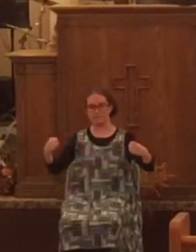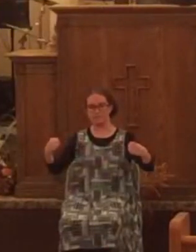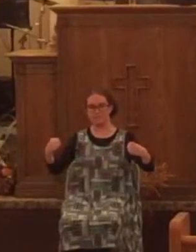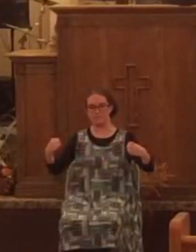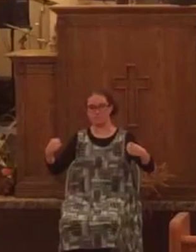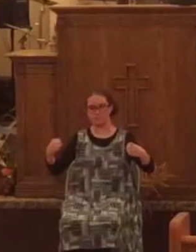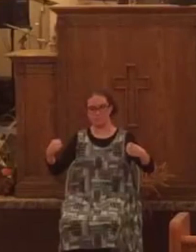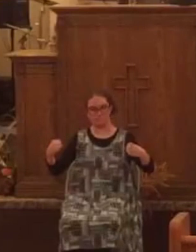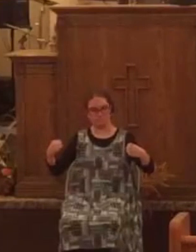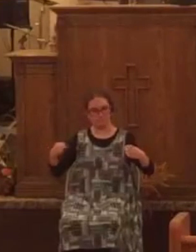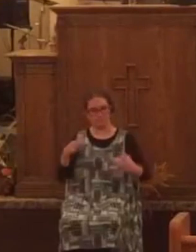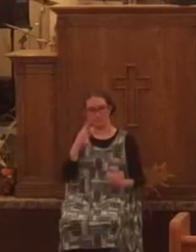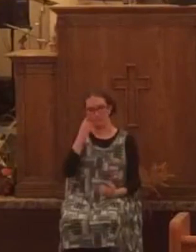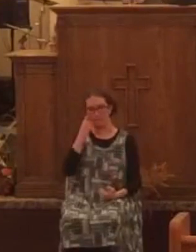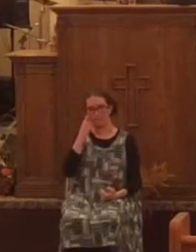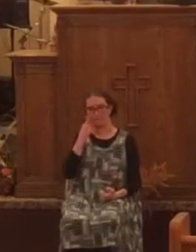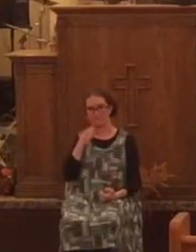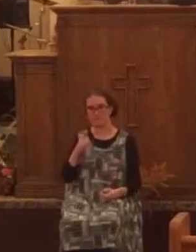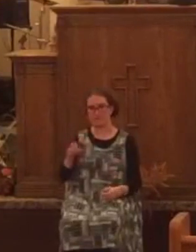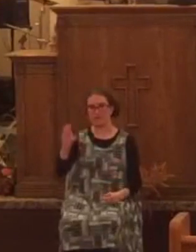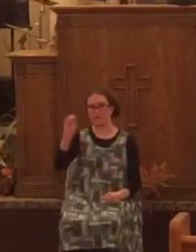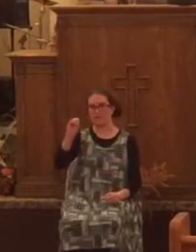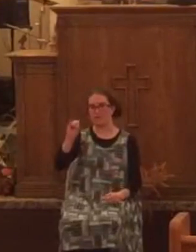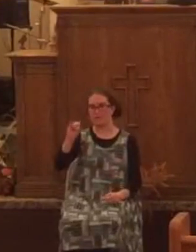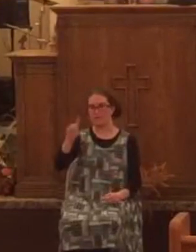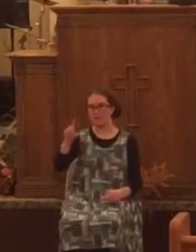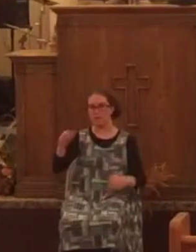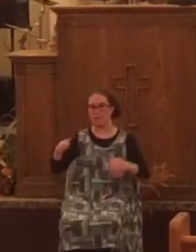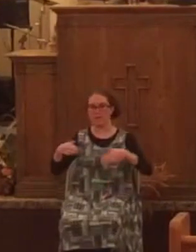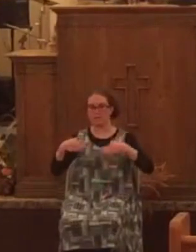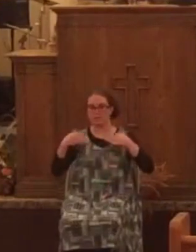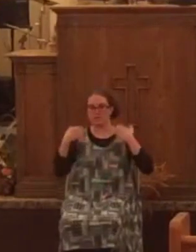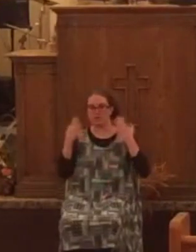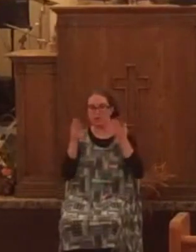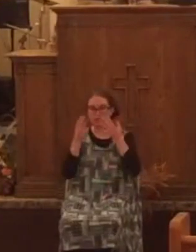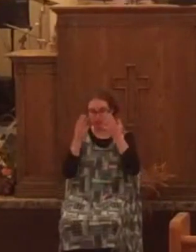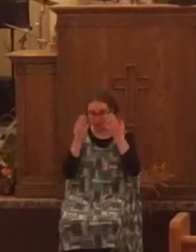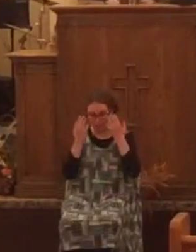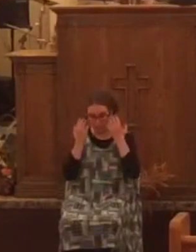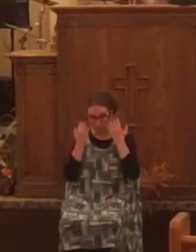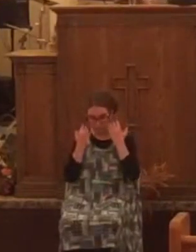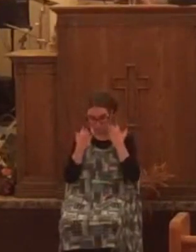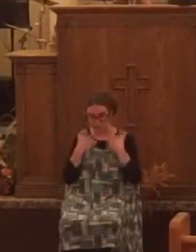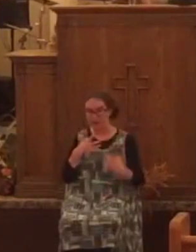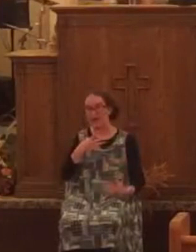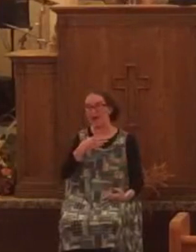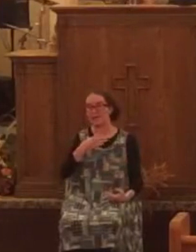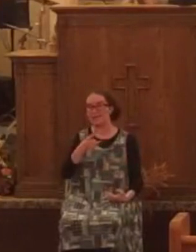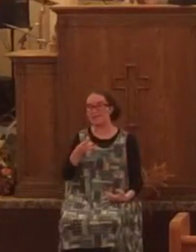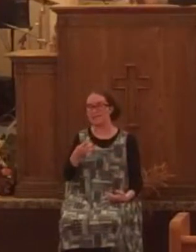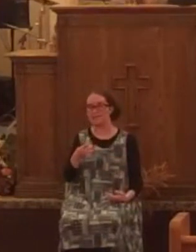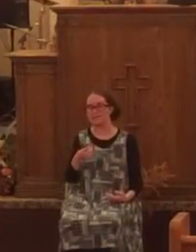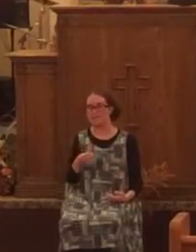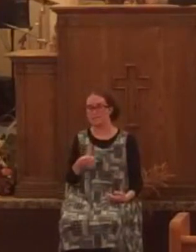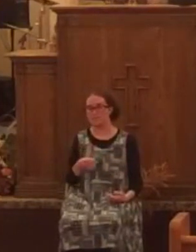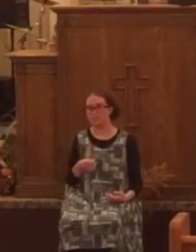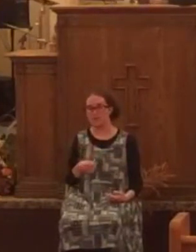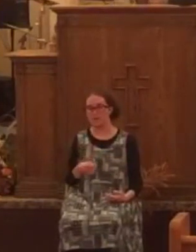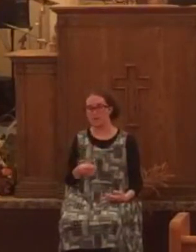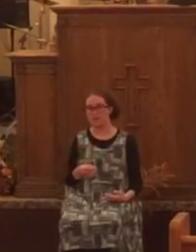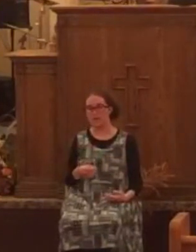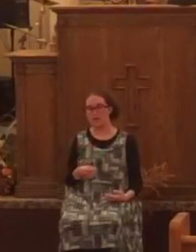on, that's right, that's right. The oil of joy for mourning. And I like this, the garment